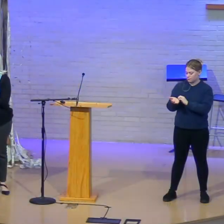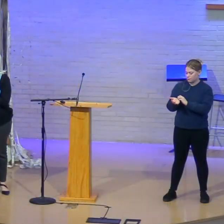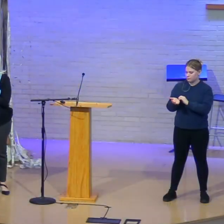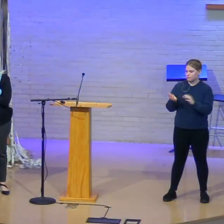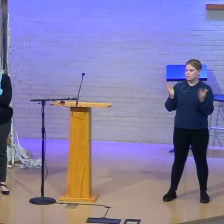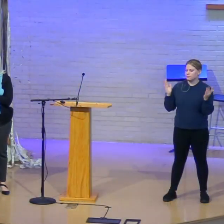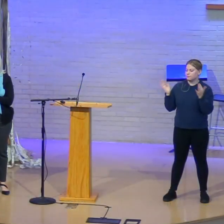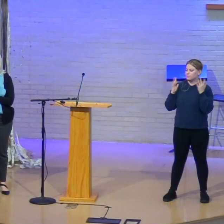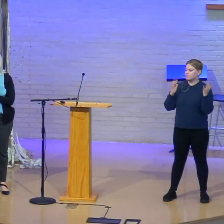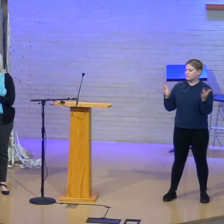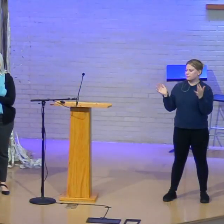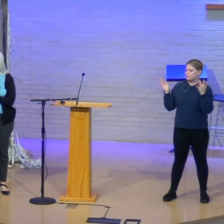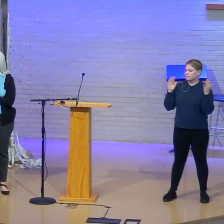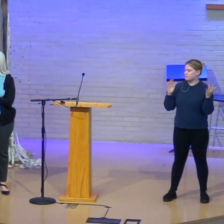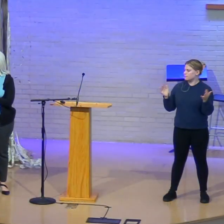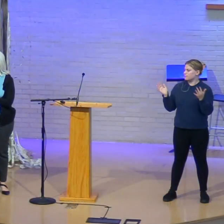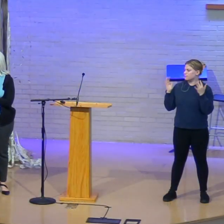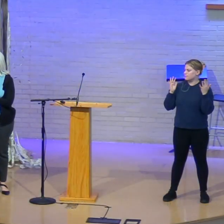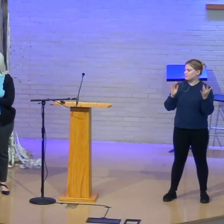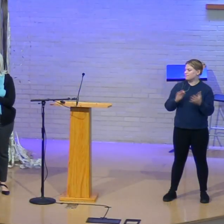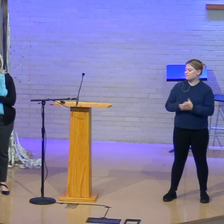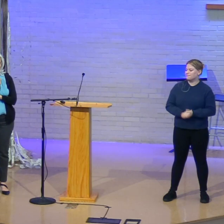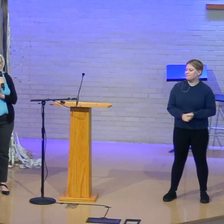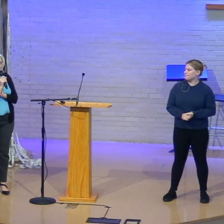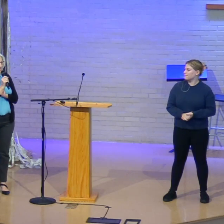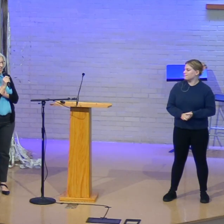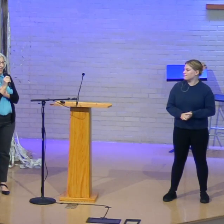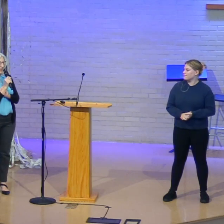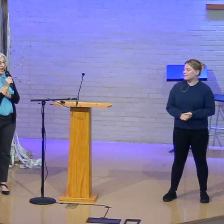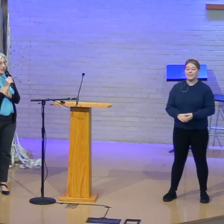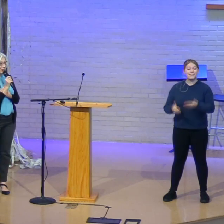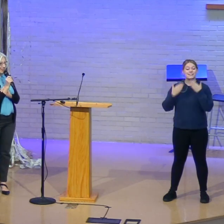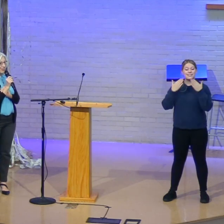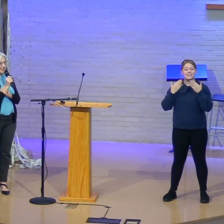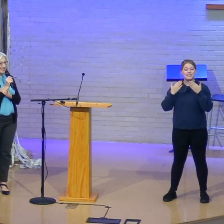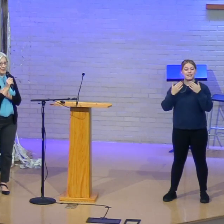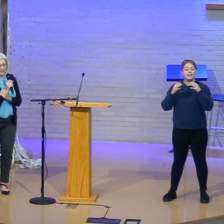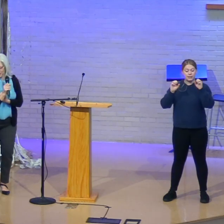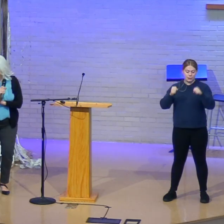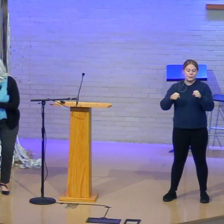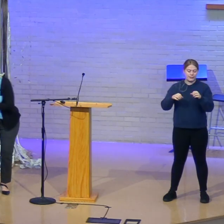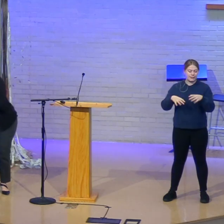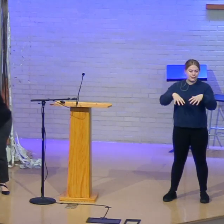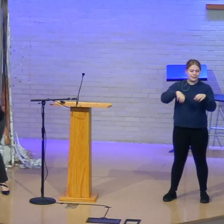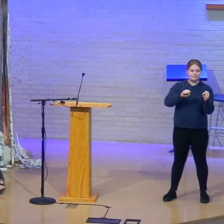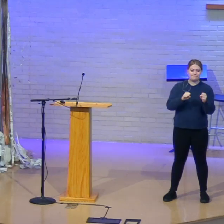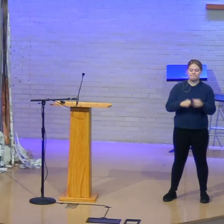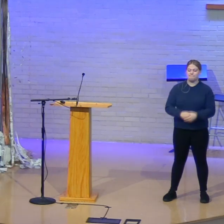Okay, thank you, and you're dismissed.